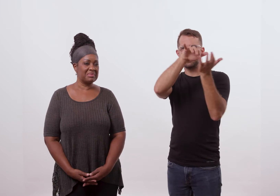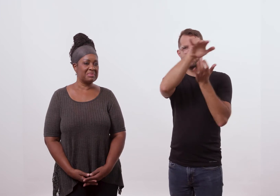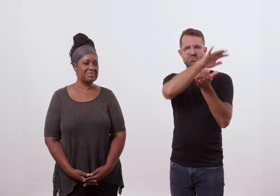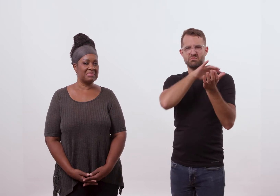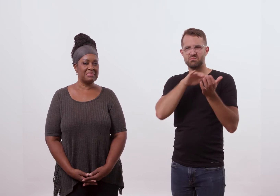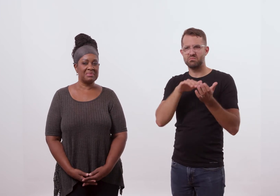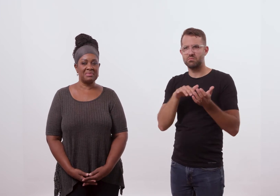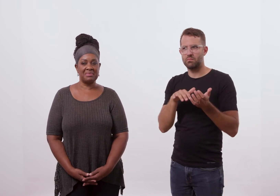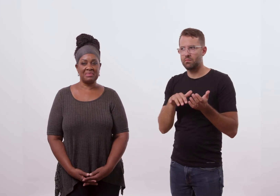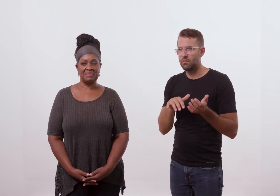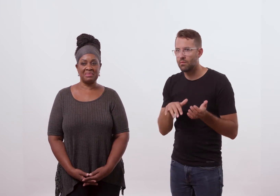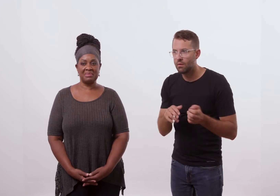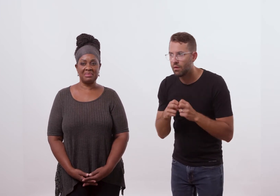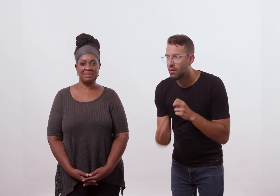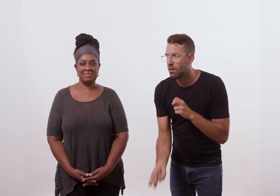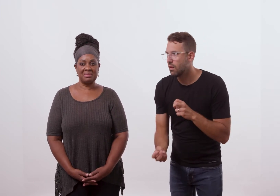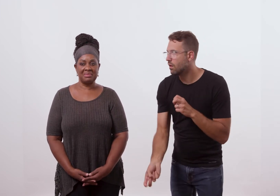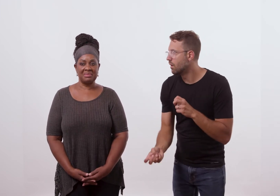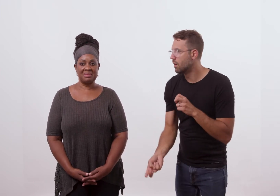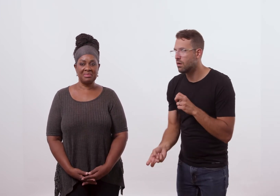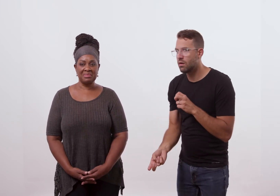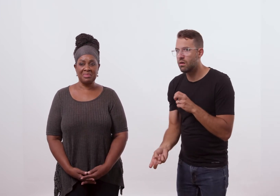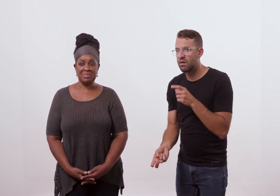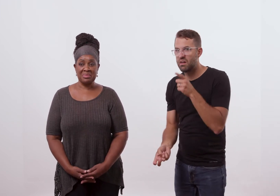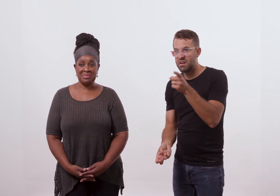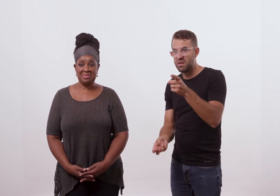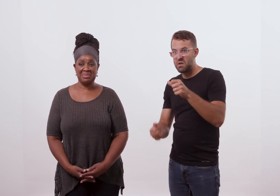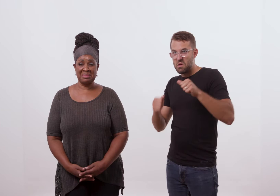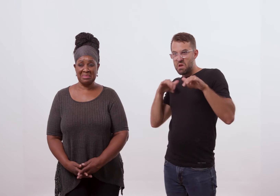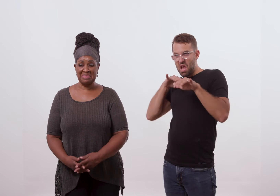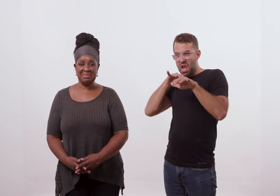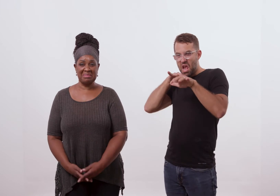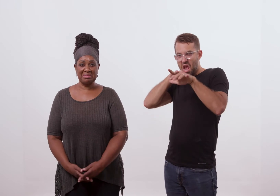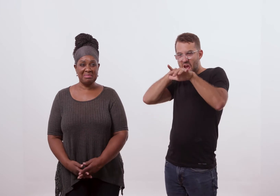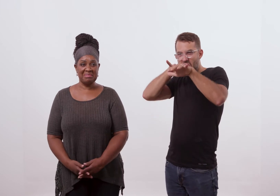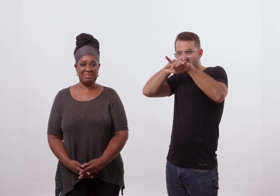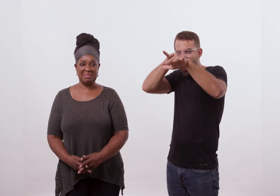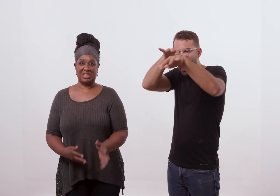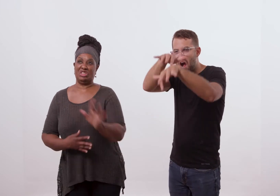By the father tree? It's a stampede!